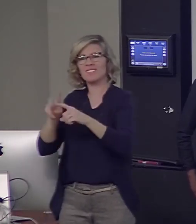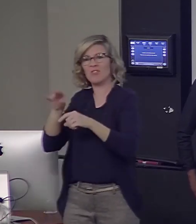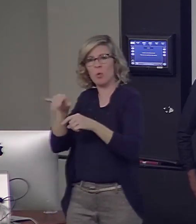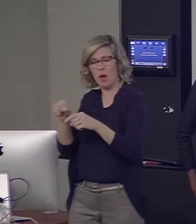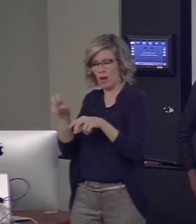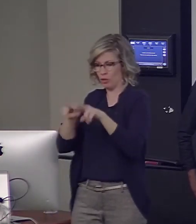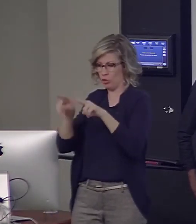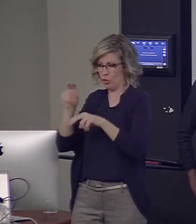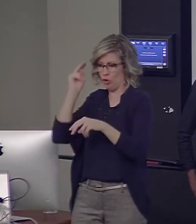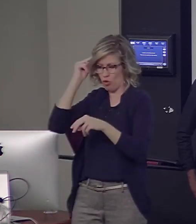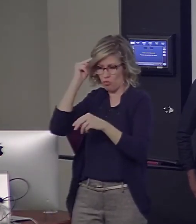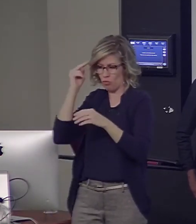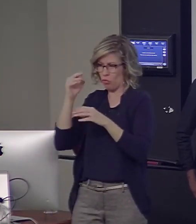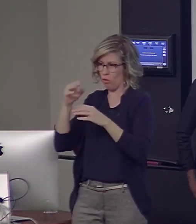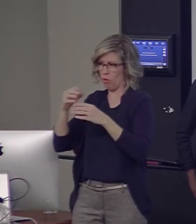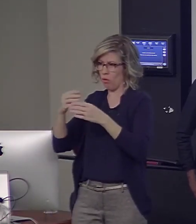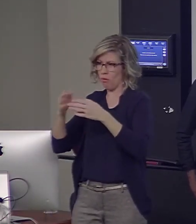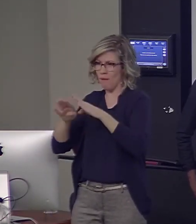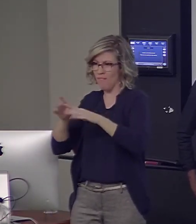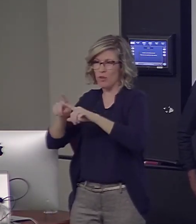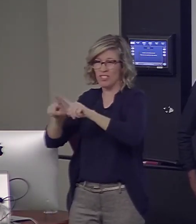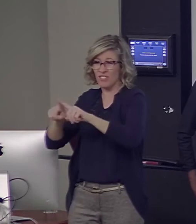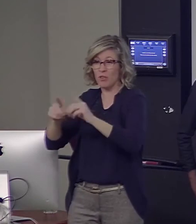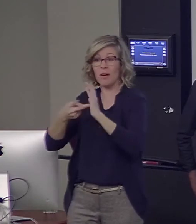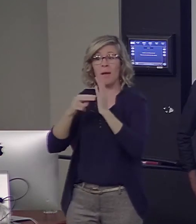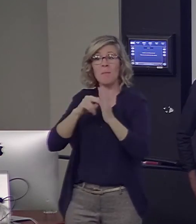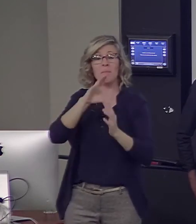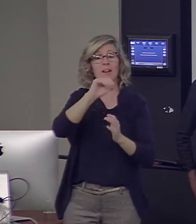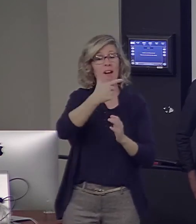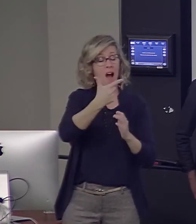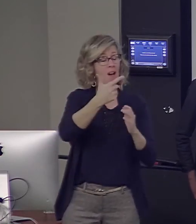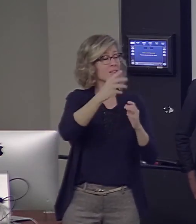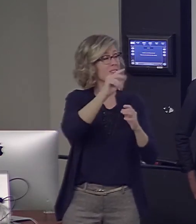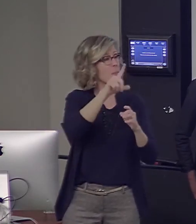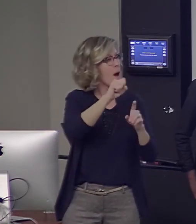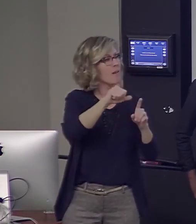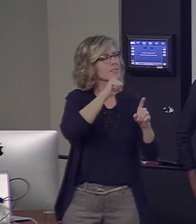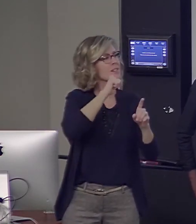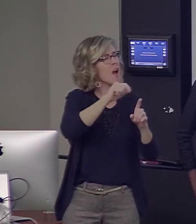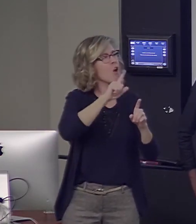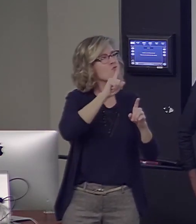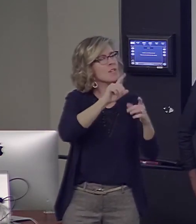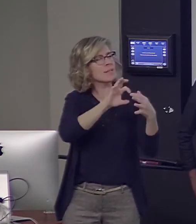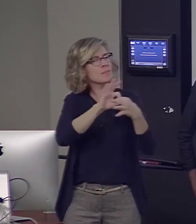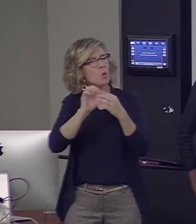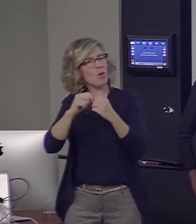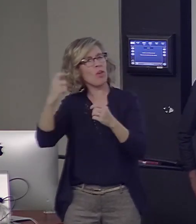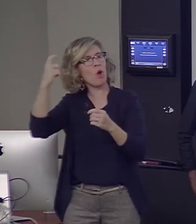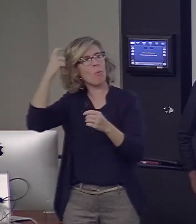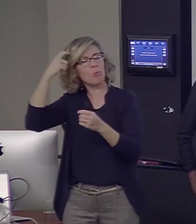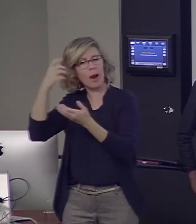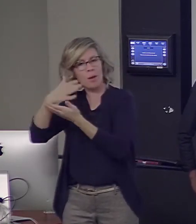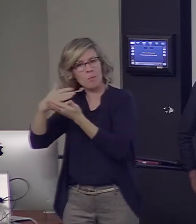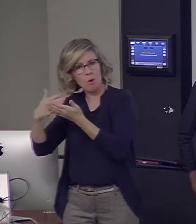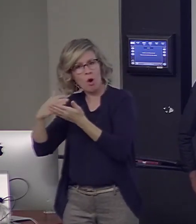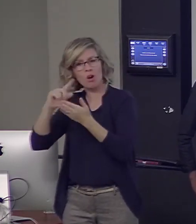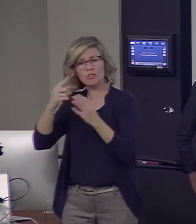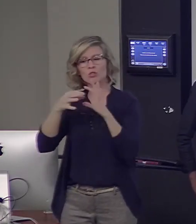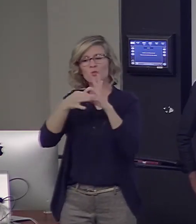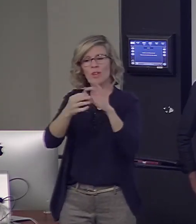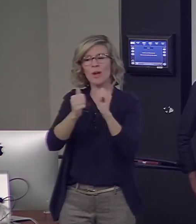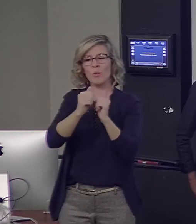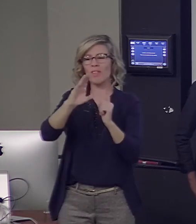can implement, that to some degree the cognitive models are not a product of the brain piece, but rather a product of the cognitive domain that